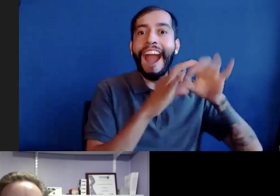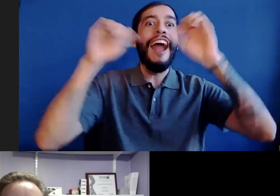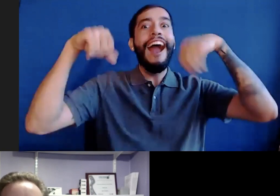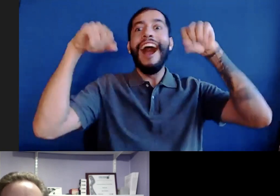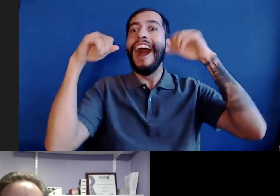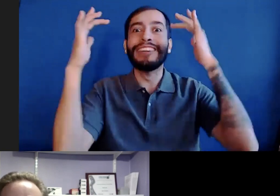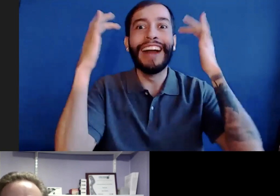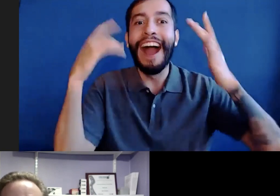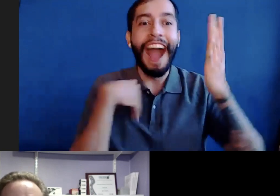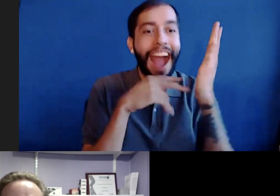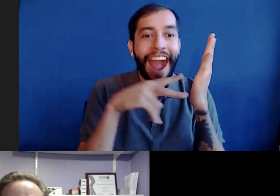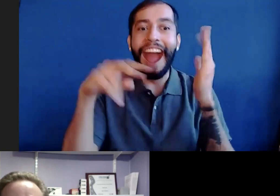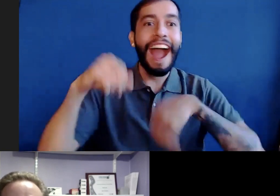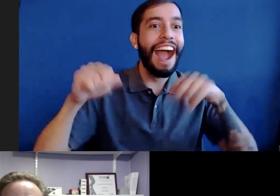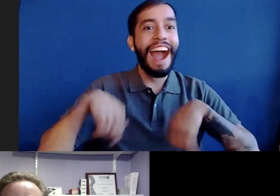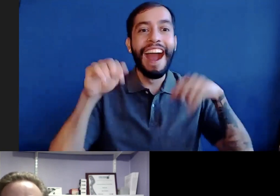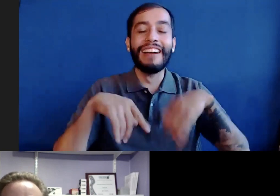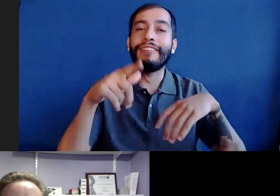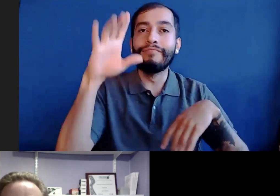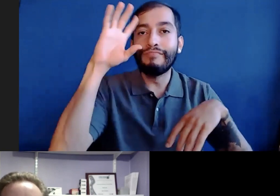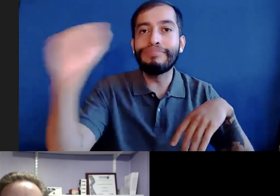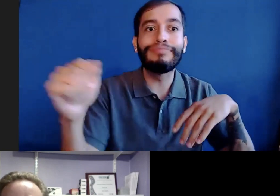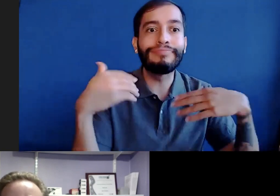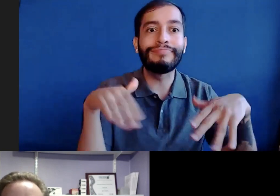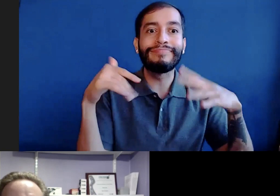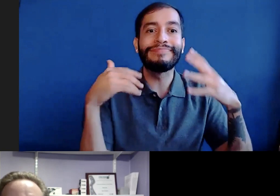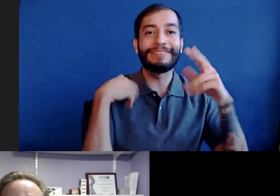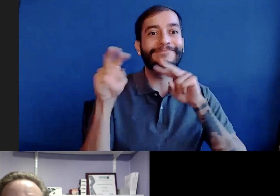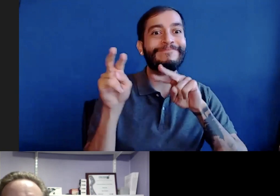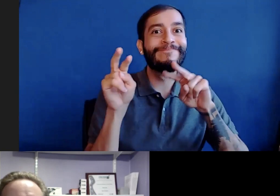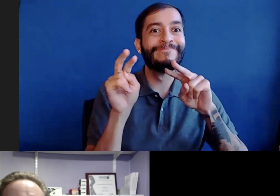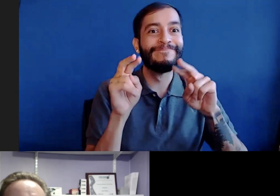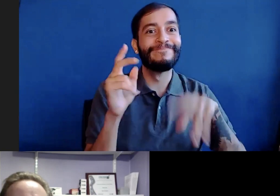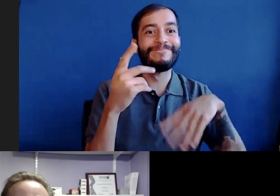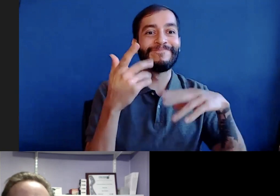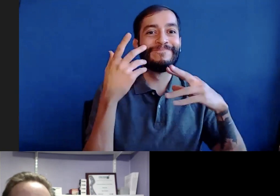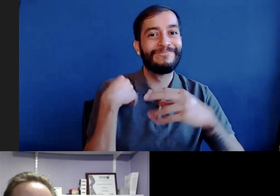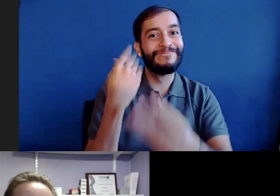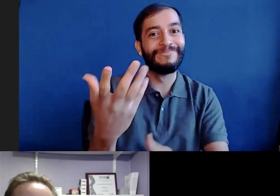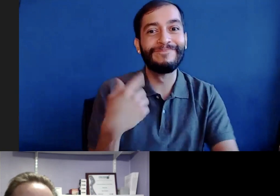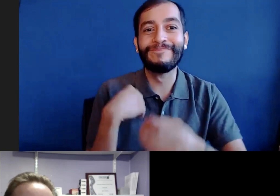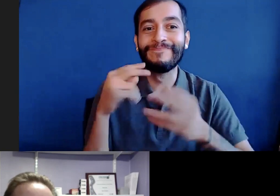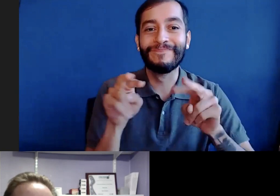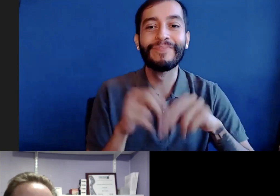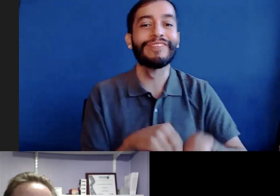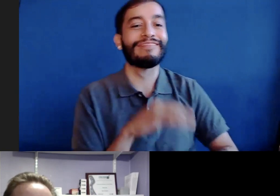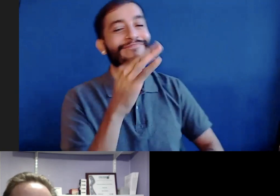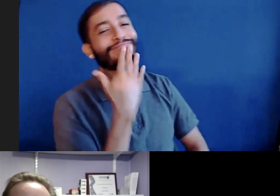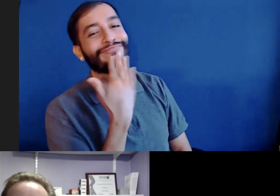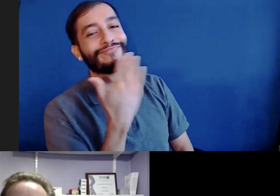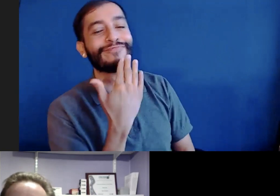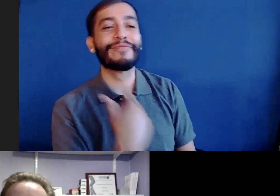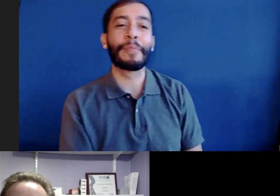it's brilliant. So I'll really be looking forward to that, Ray. Great. Excellent. So Jade, I'm going to cheat, and